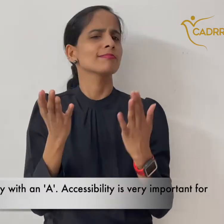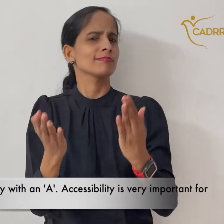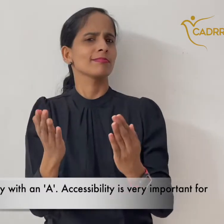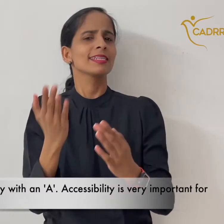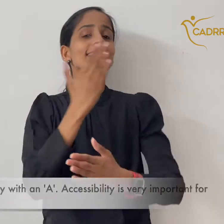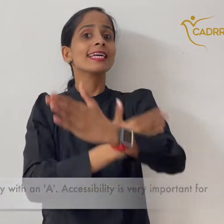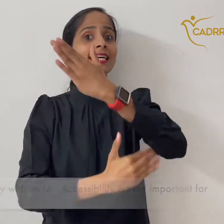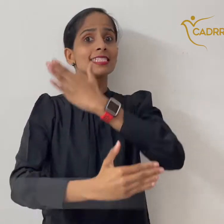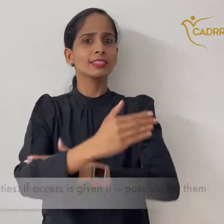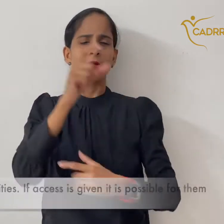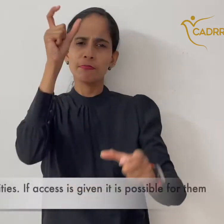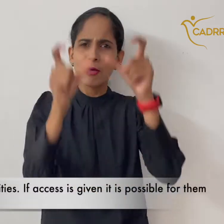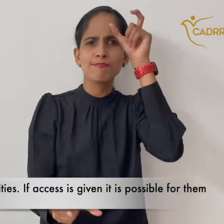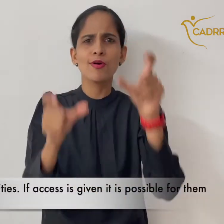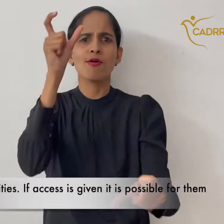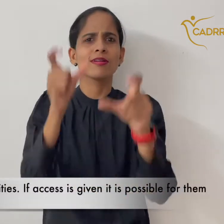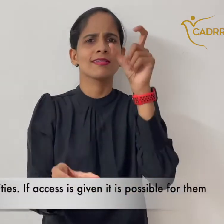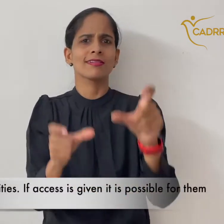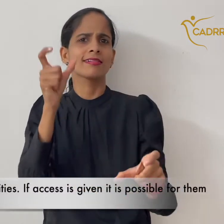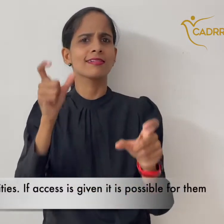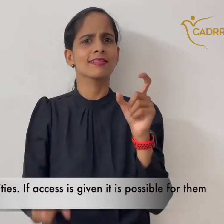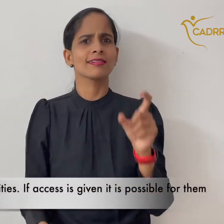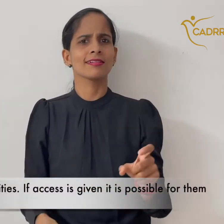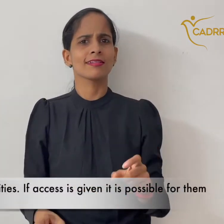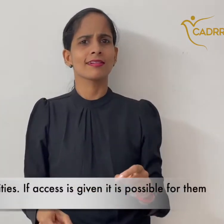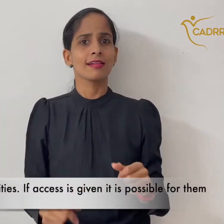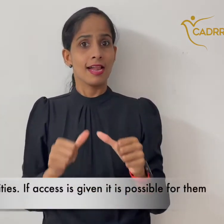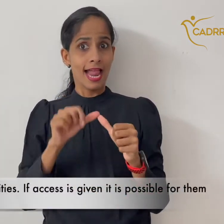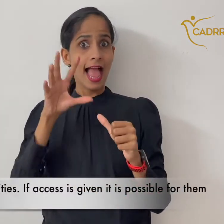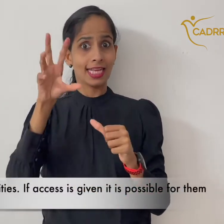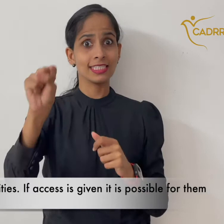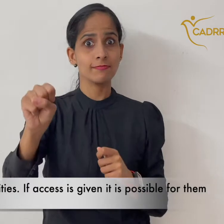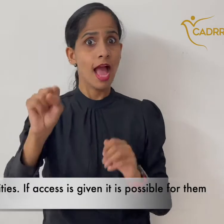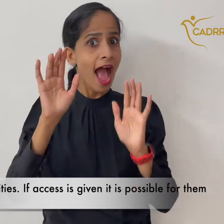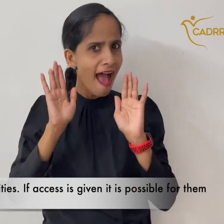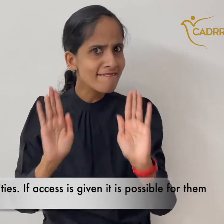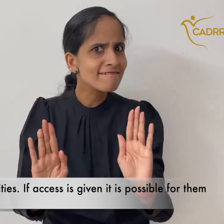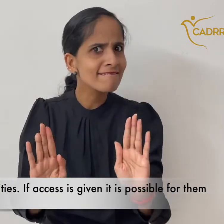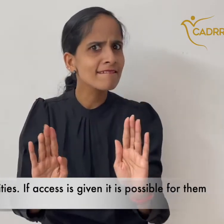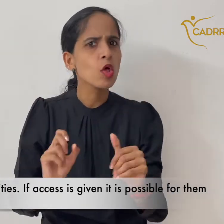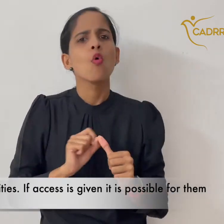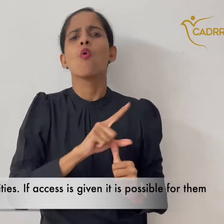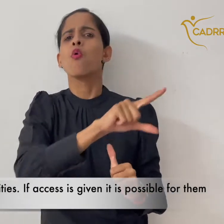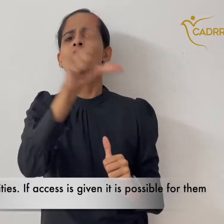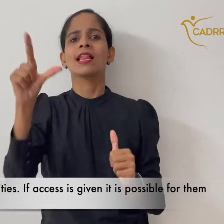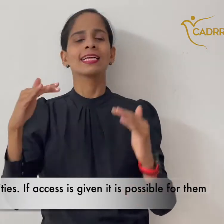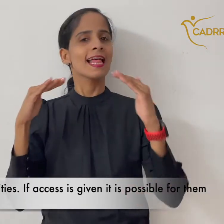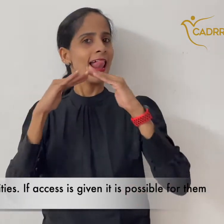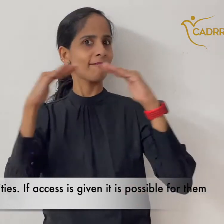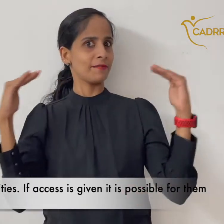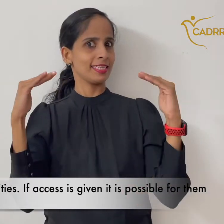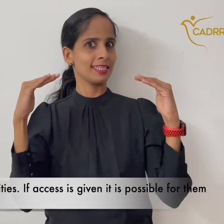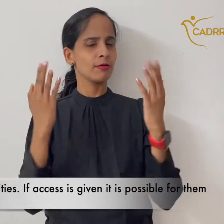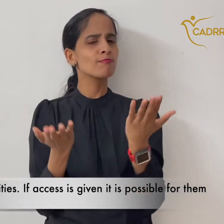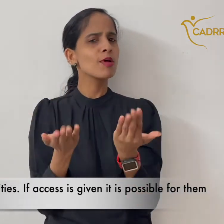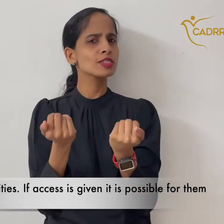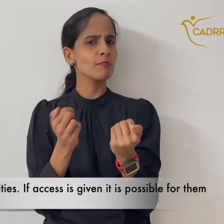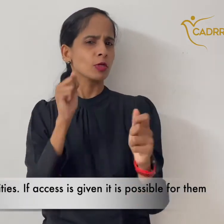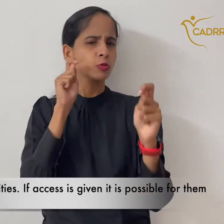Accessibility is very important for people with disabilities. If access is given, it is possible for